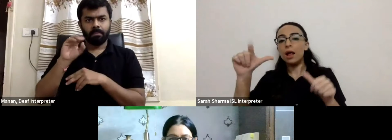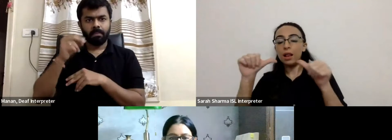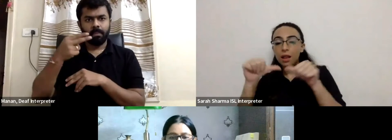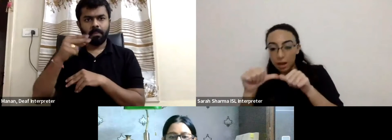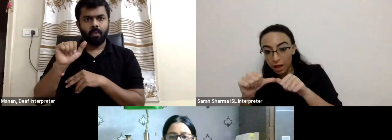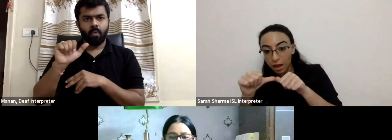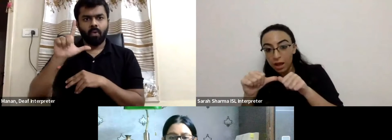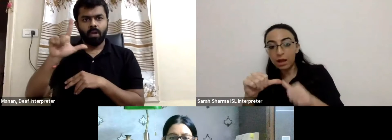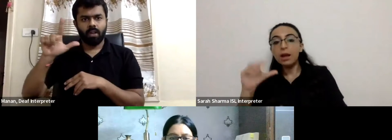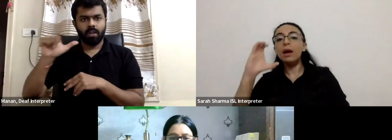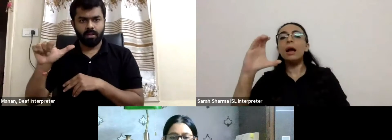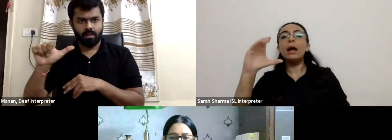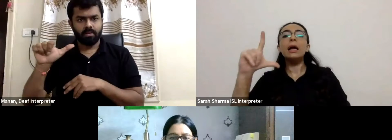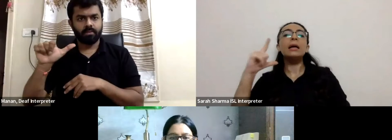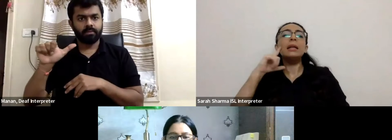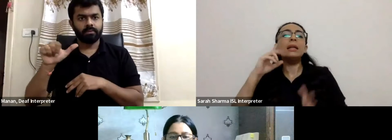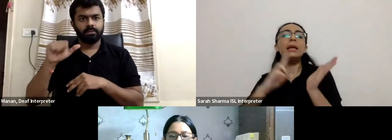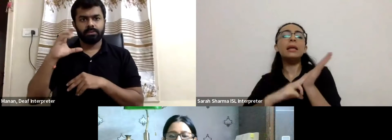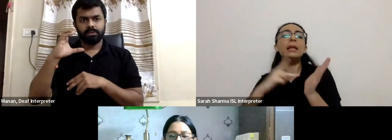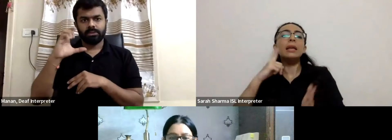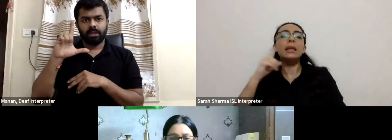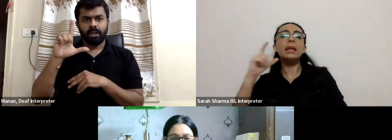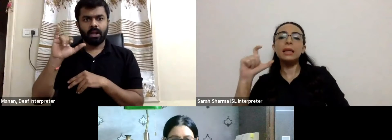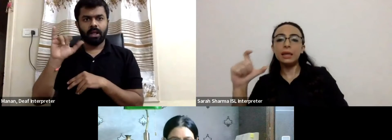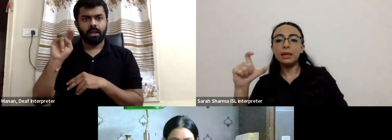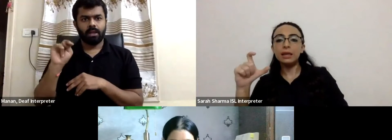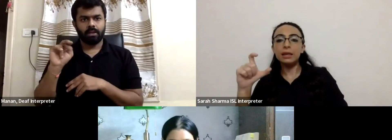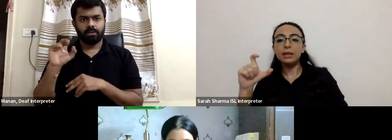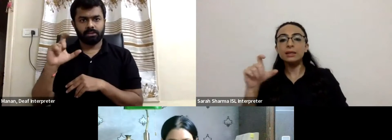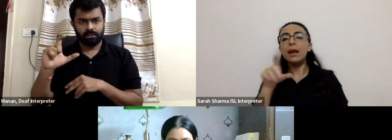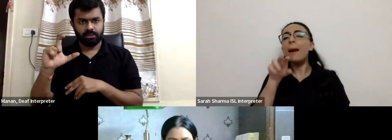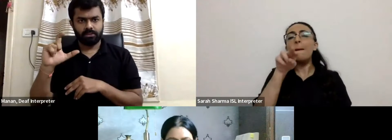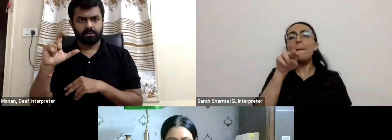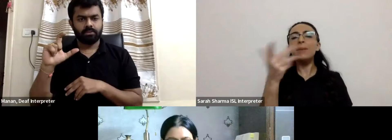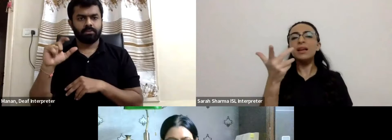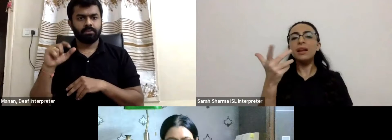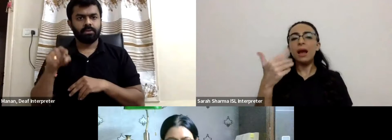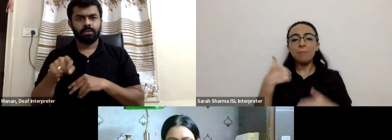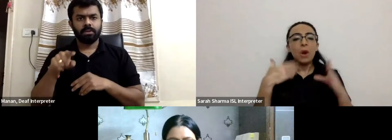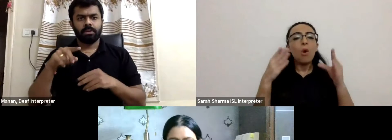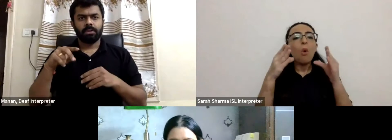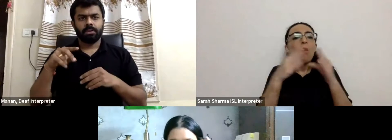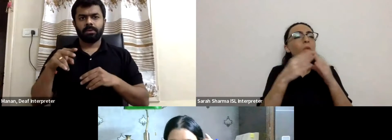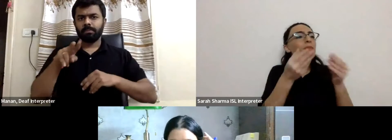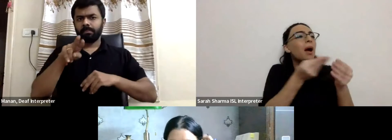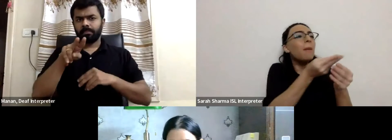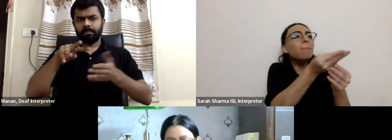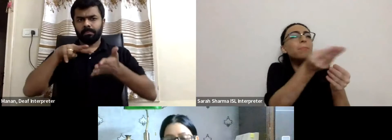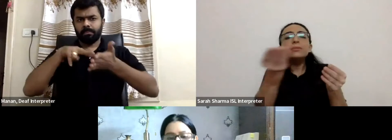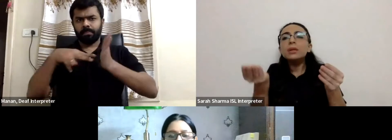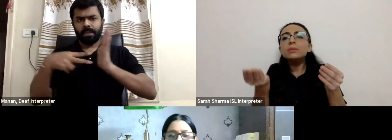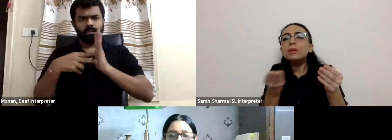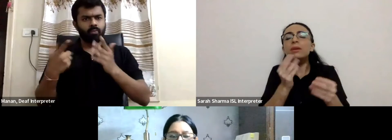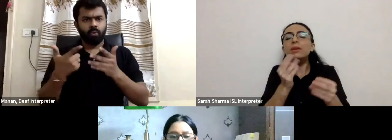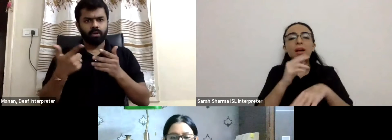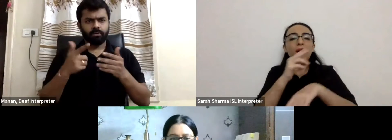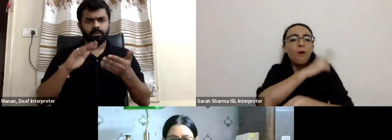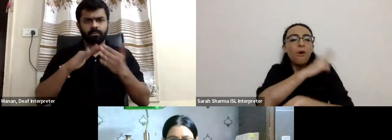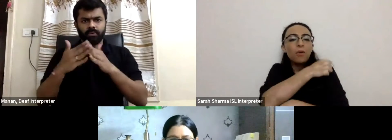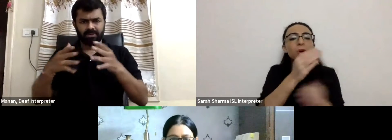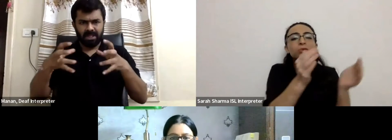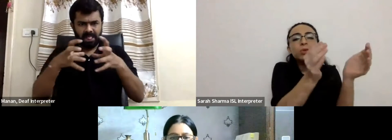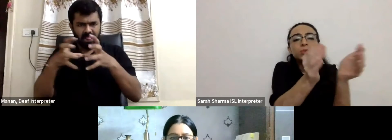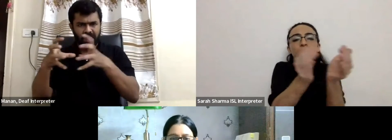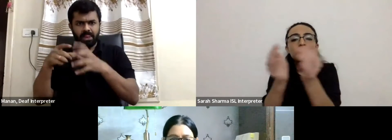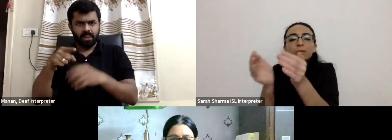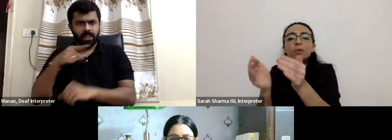it's like common man's neighborhood clinic. So let's start with the presentation. Actually, Mohalla Clinic is